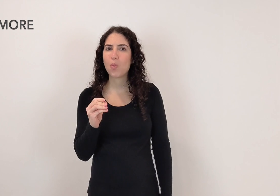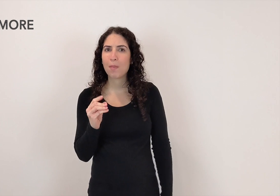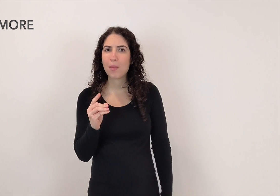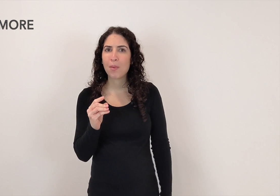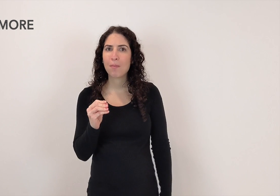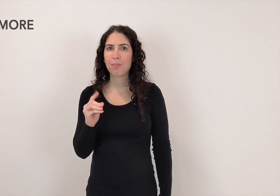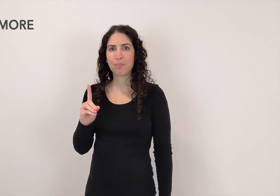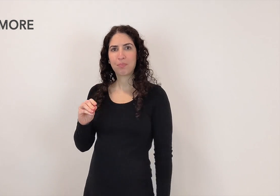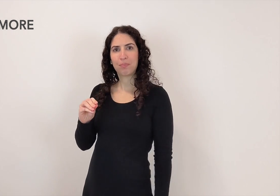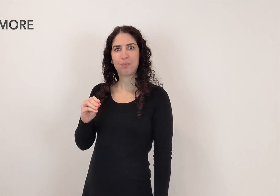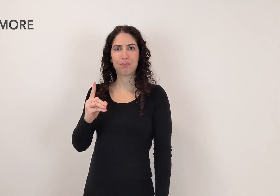One more.